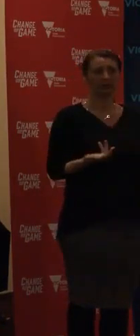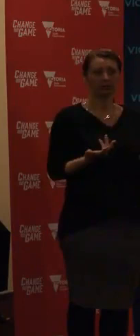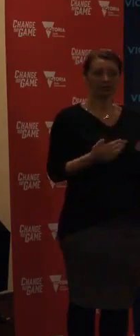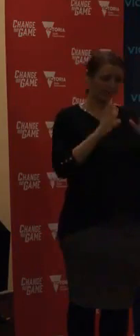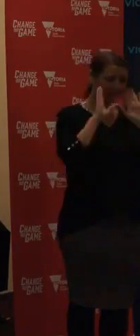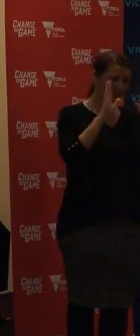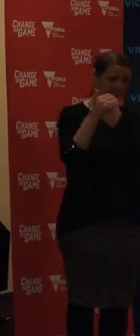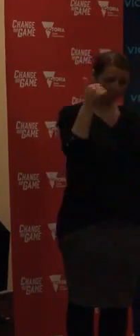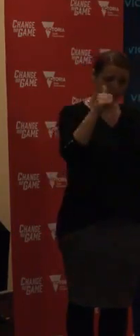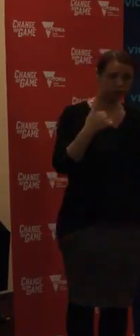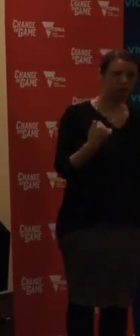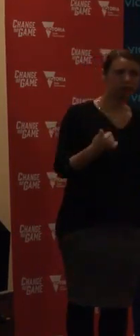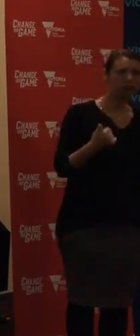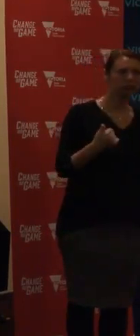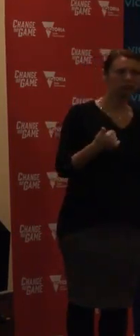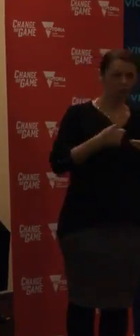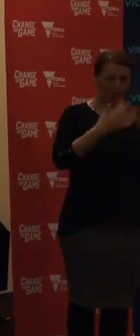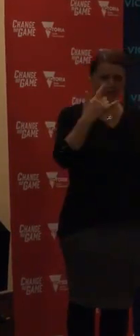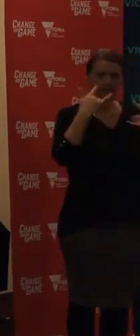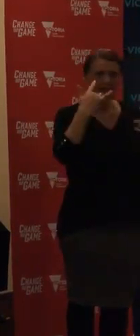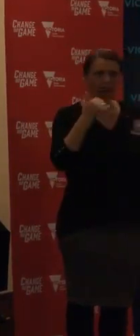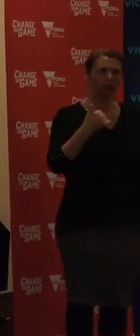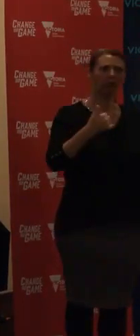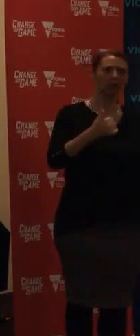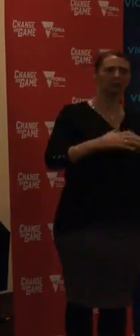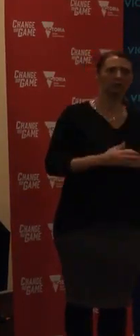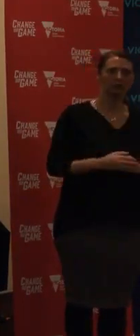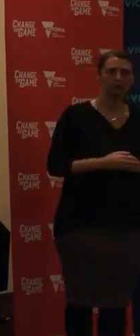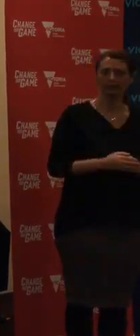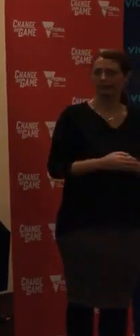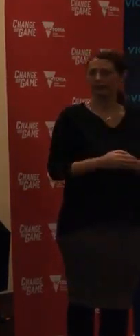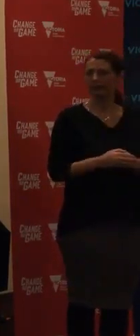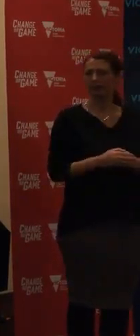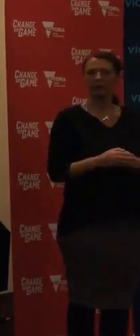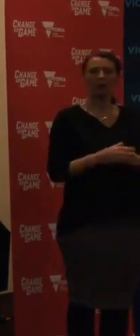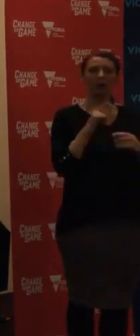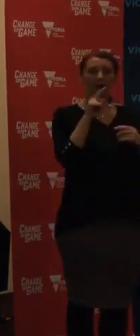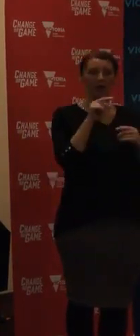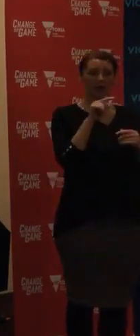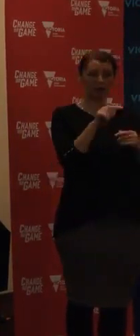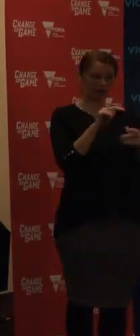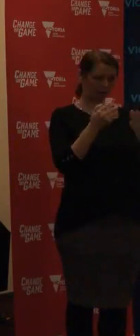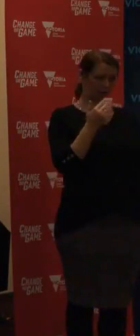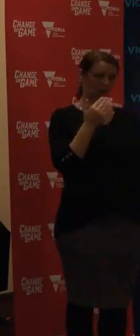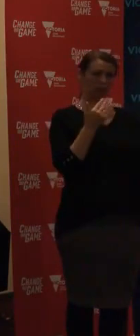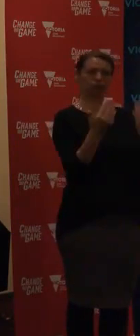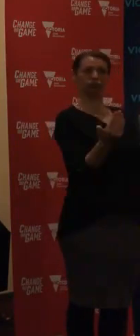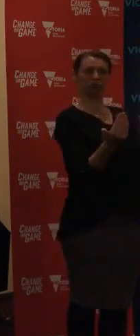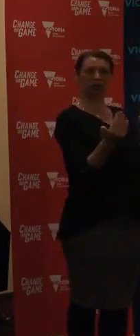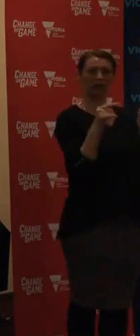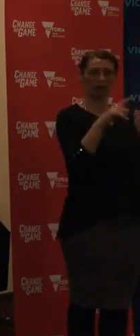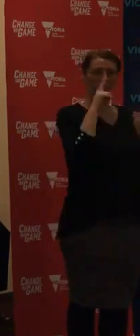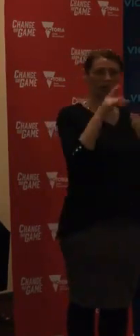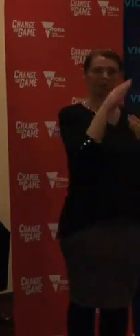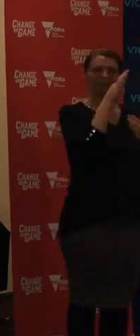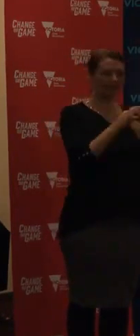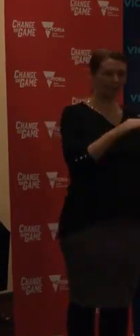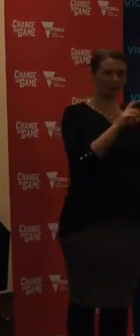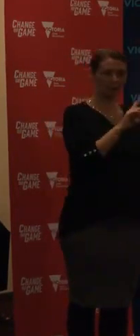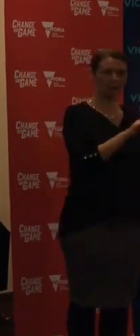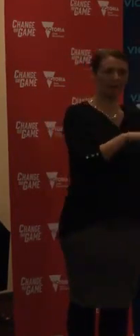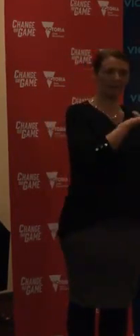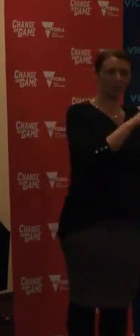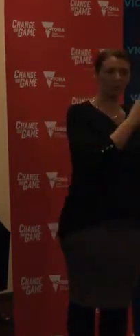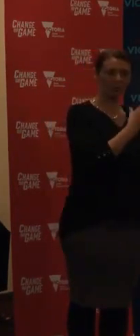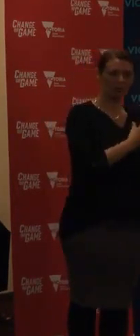is a fantastic result in any assessment. And in fact, it stood in stark contrast to those who didn't complete the whole course but